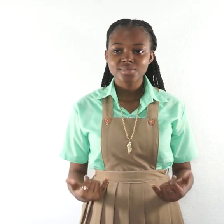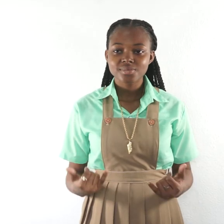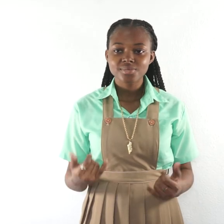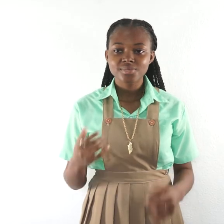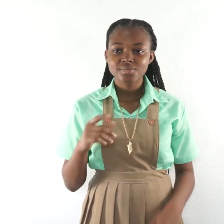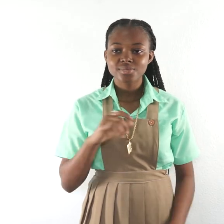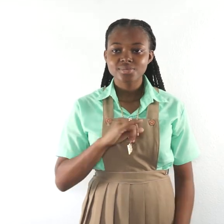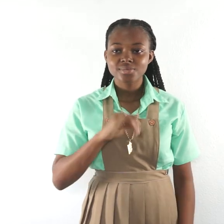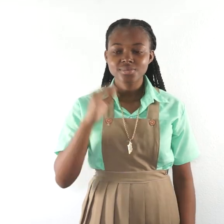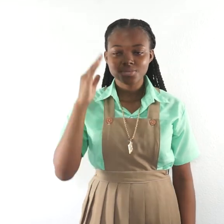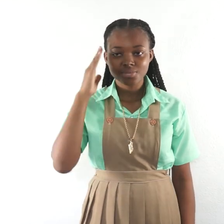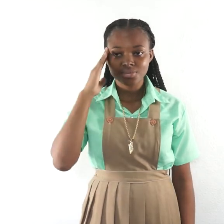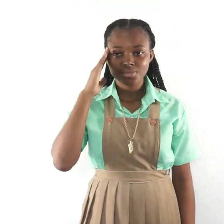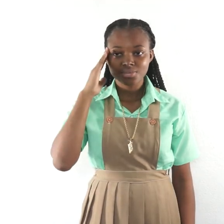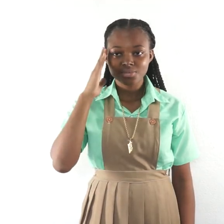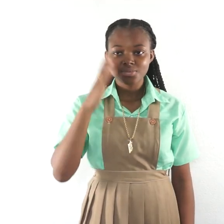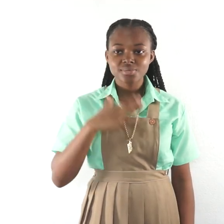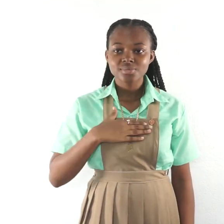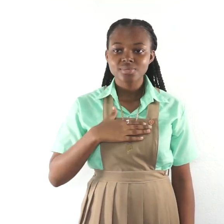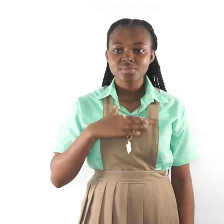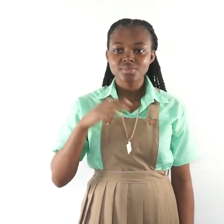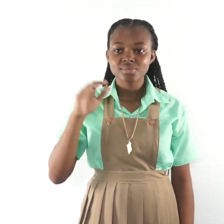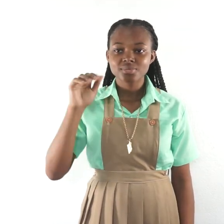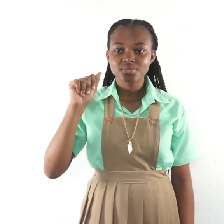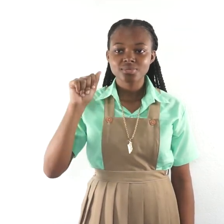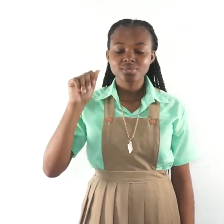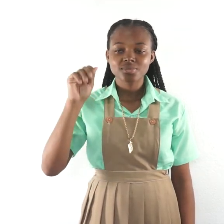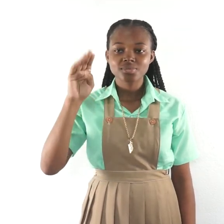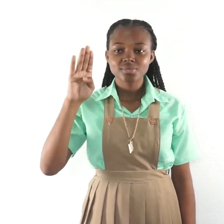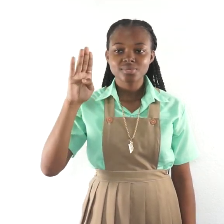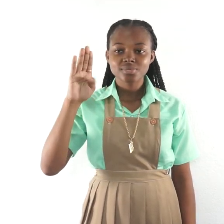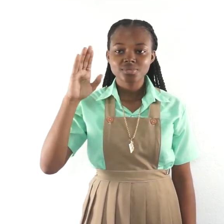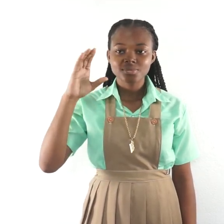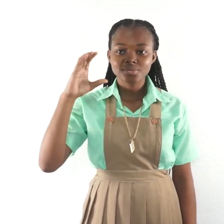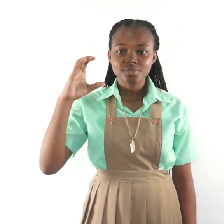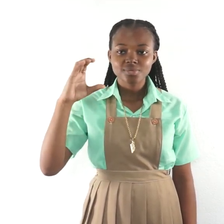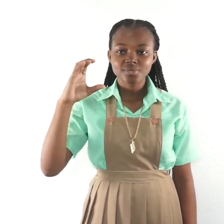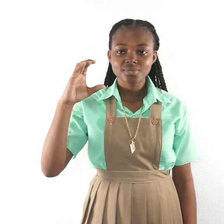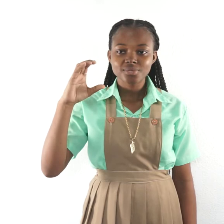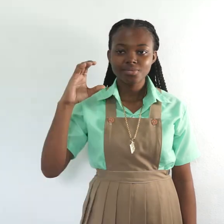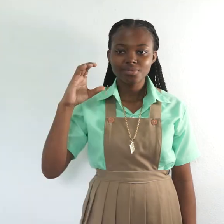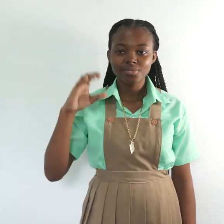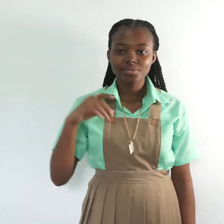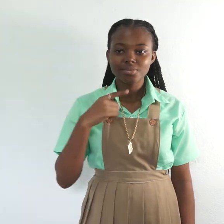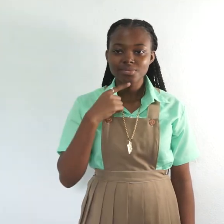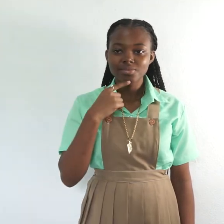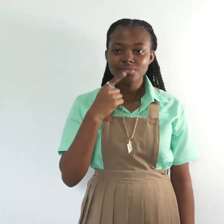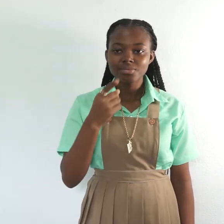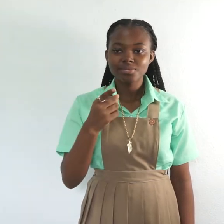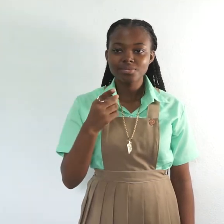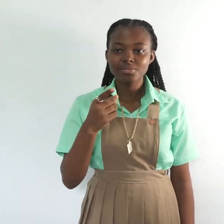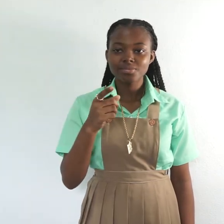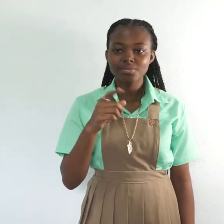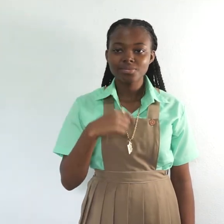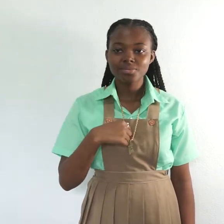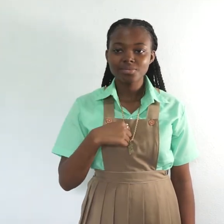I know my ABC Tell me